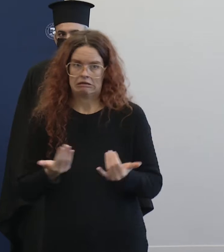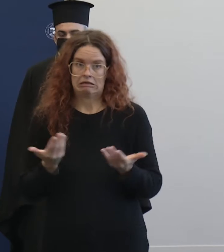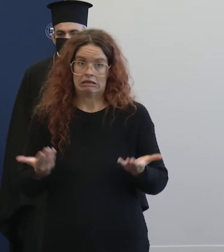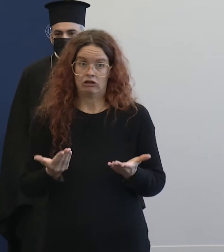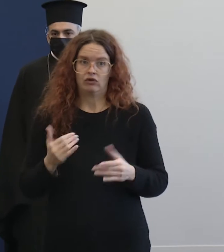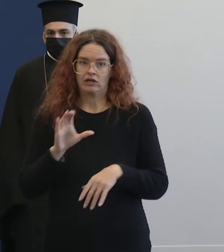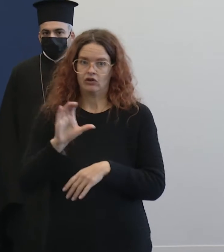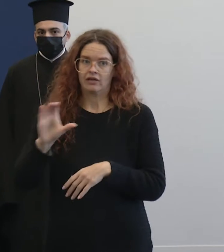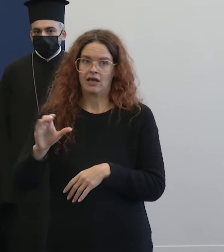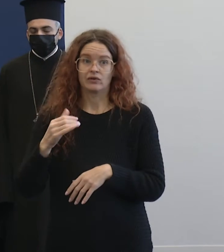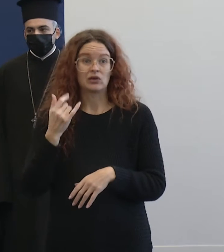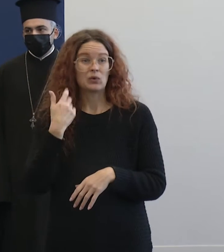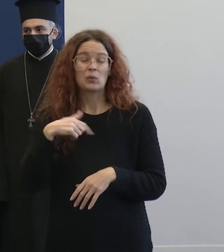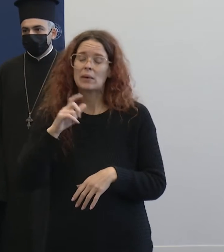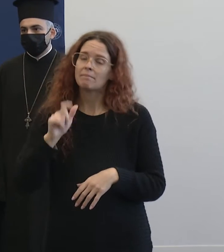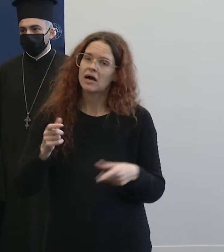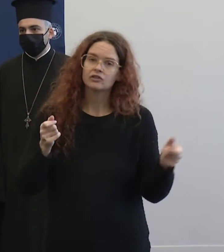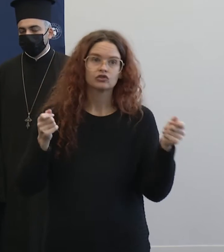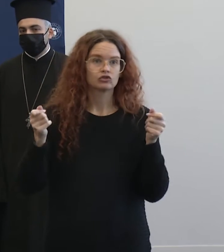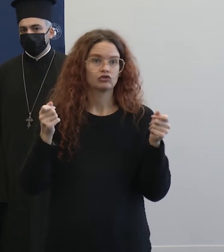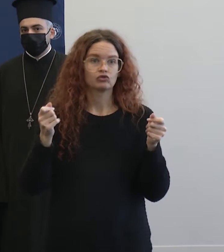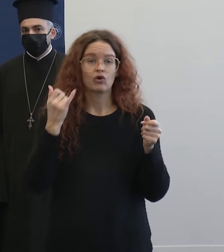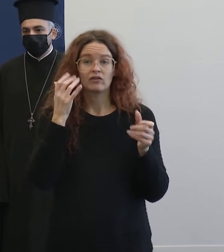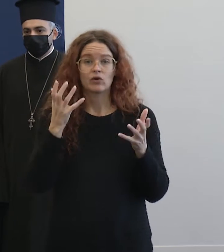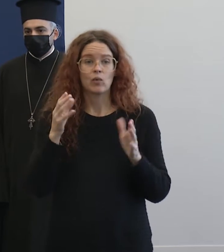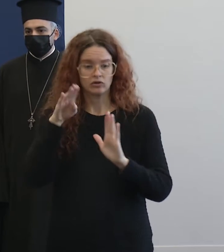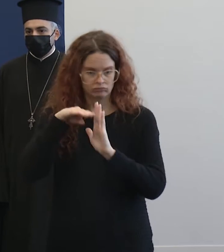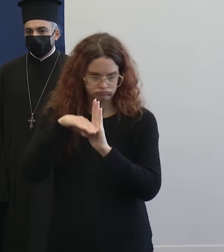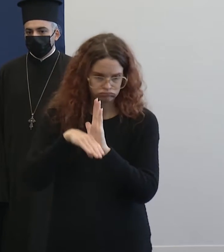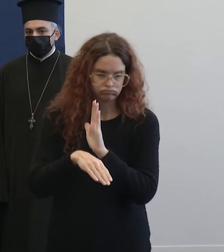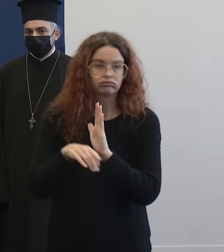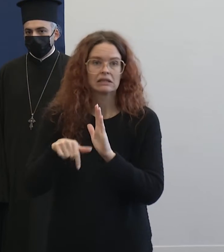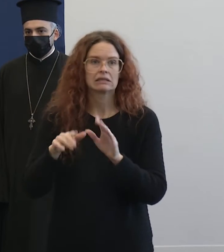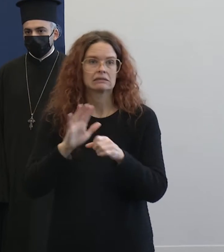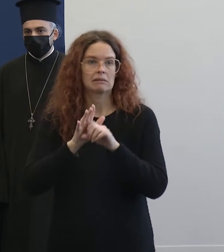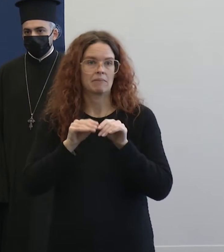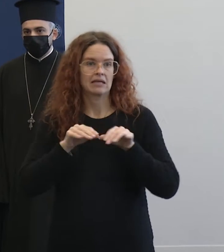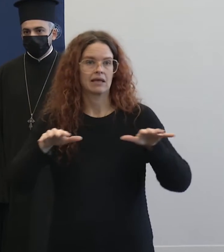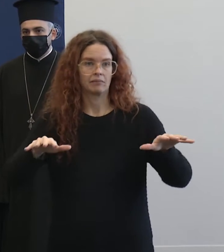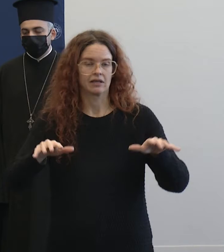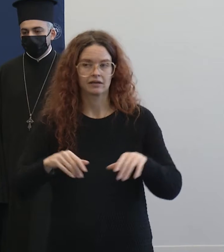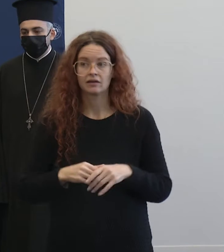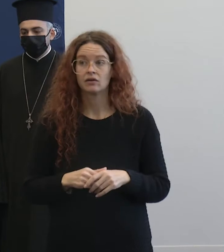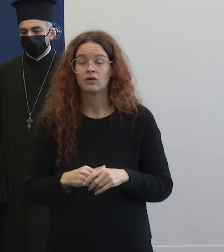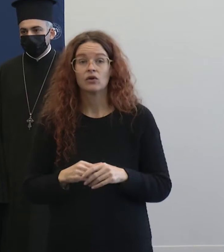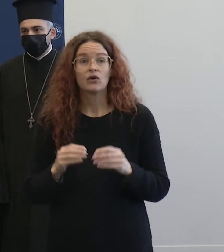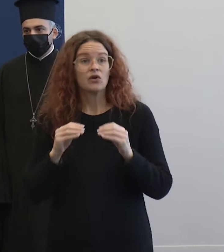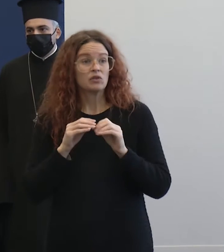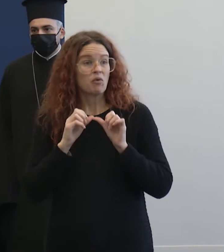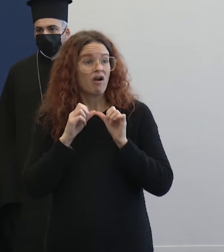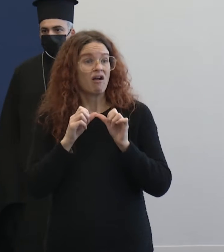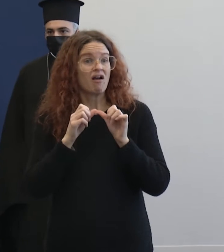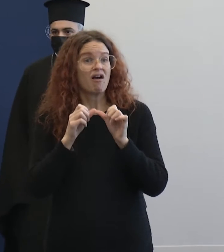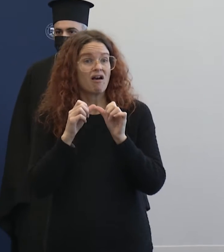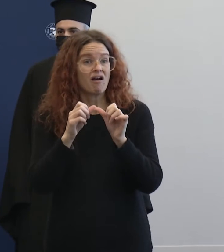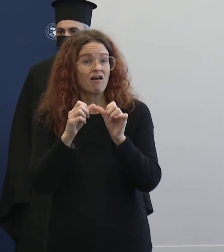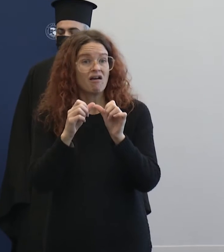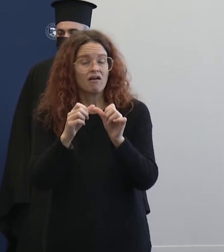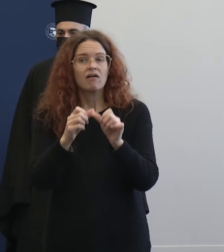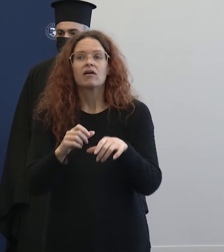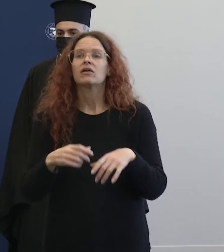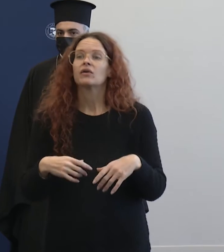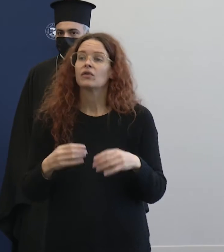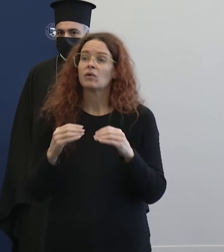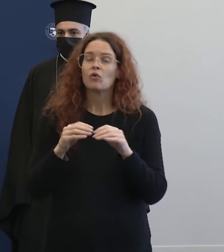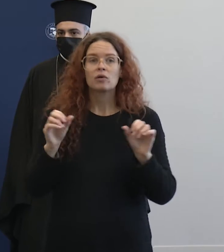virus under control if we are ever going to get to the end of this pandemic. The longer we allow it to circulate, the greater